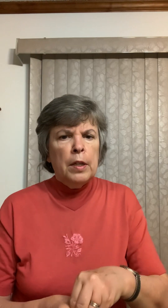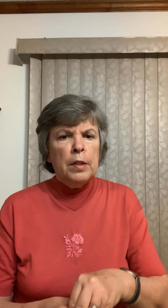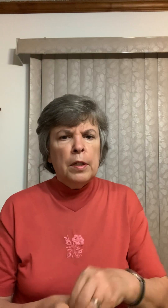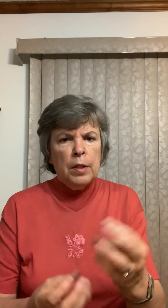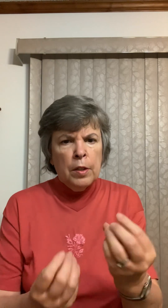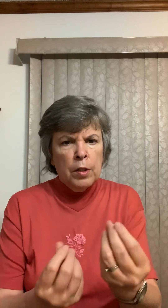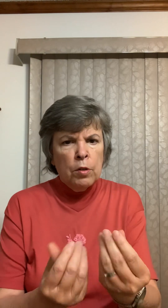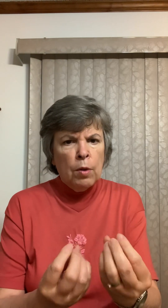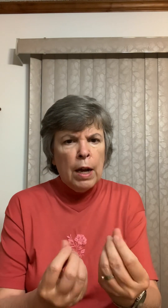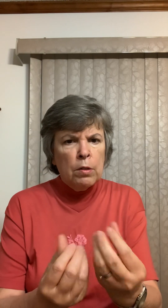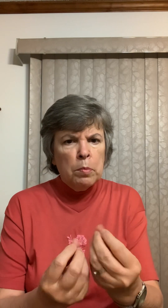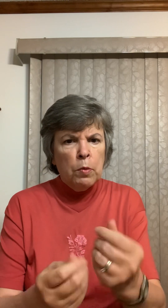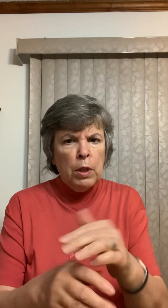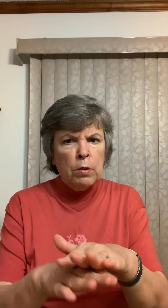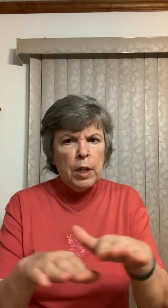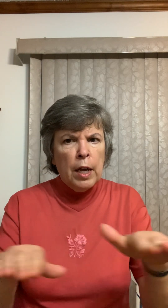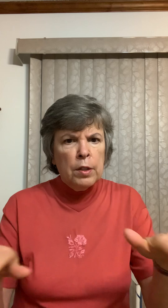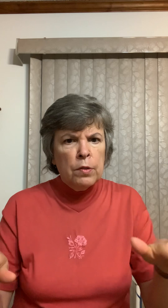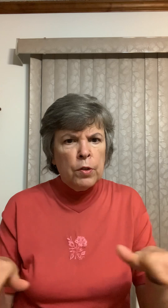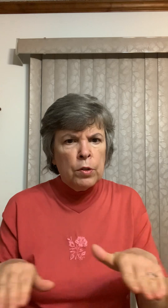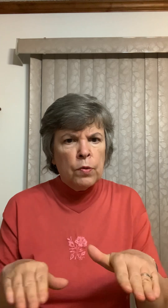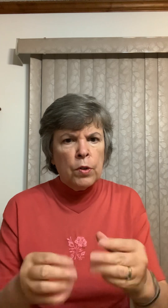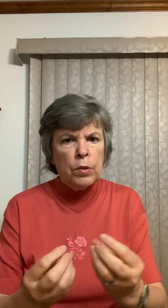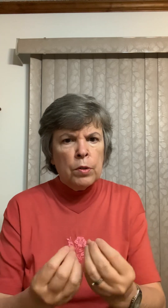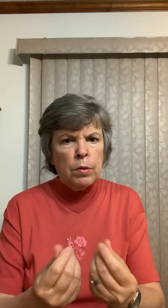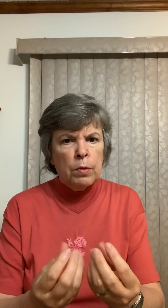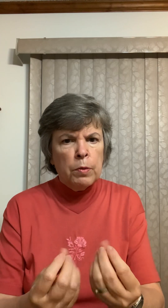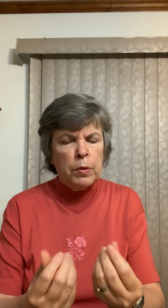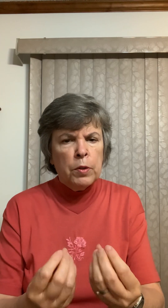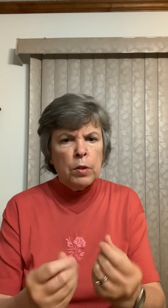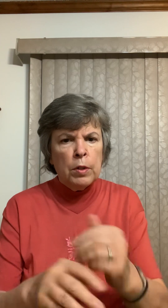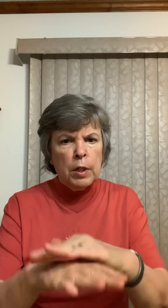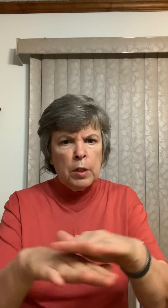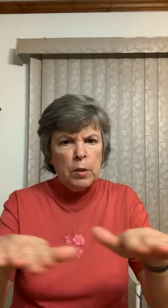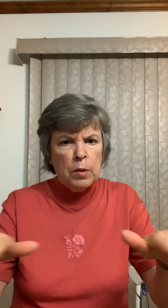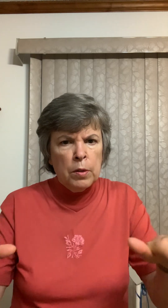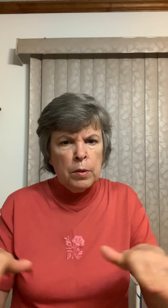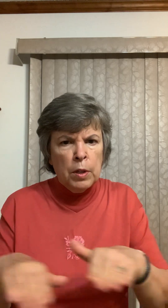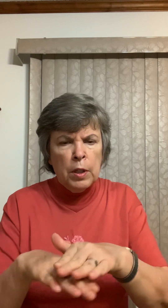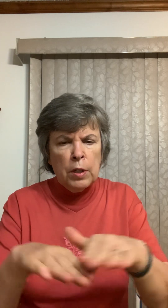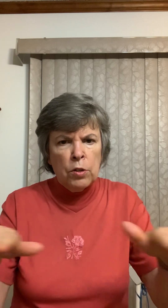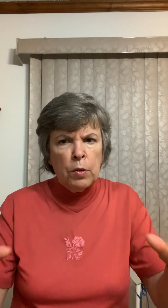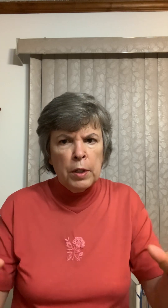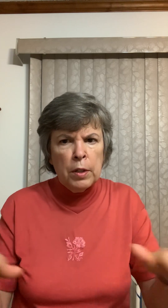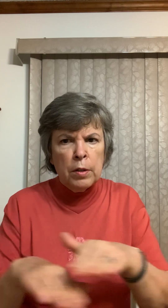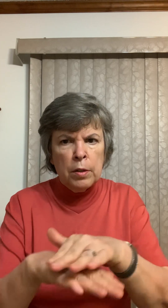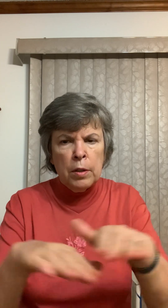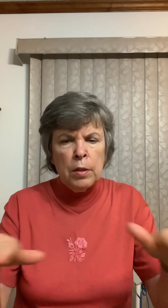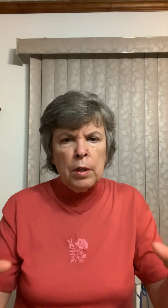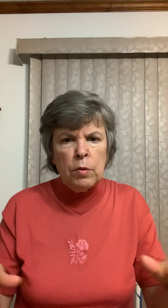in the ground. We learned that in the first verse with dirt and then showing the level